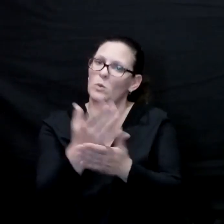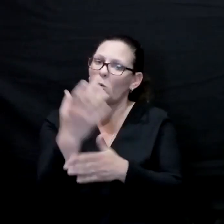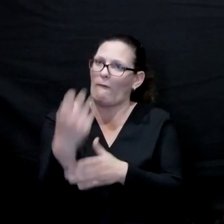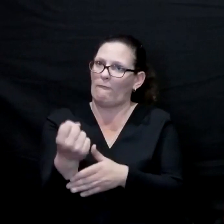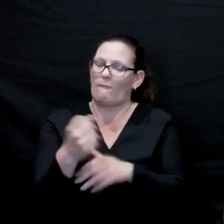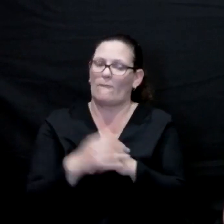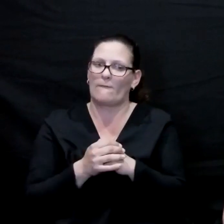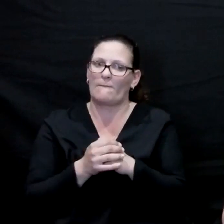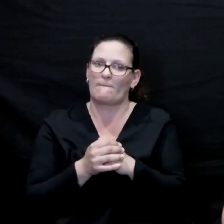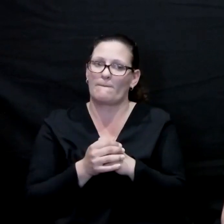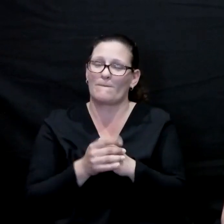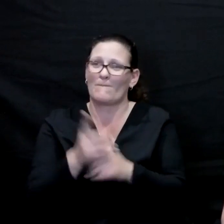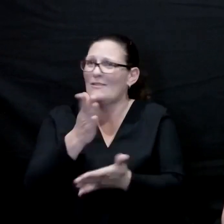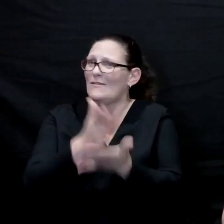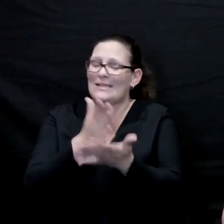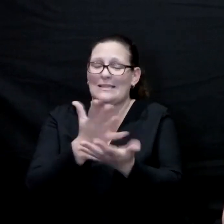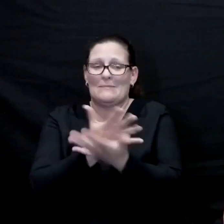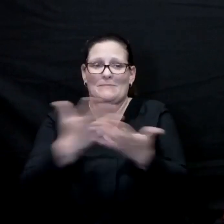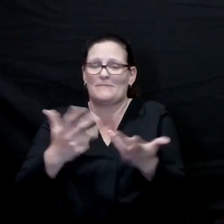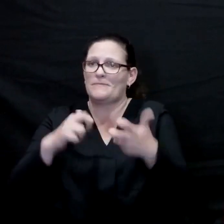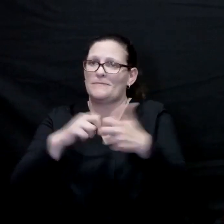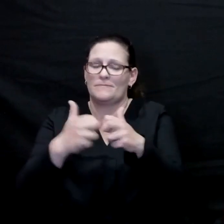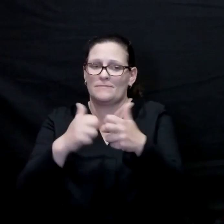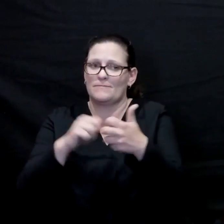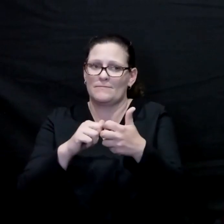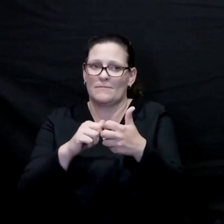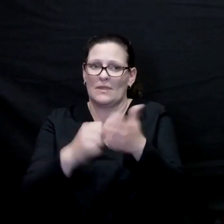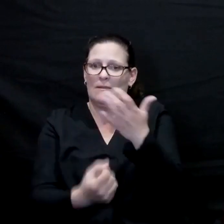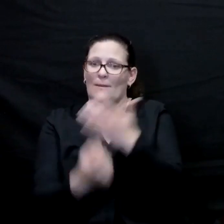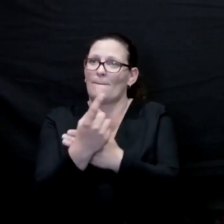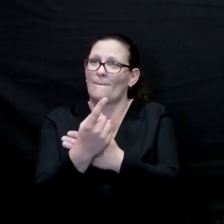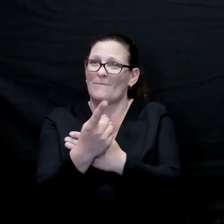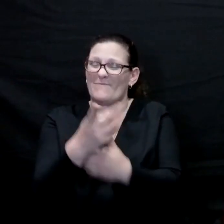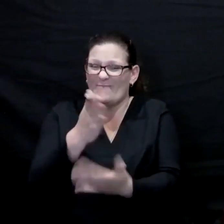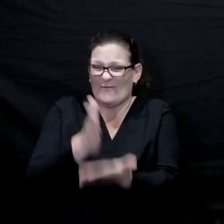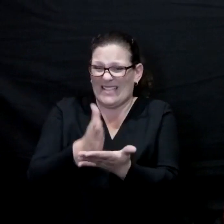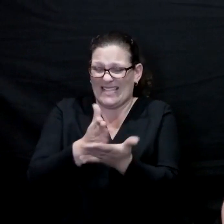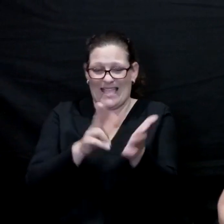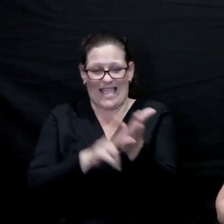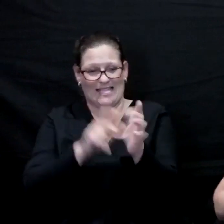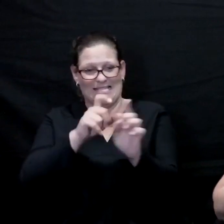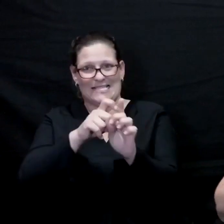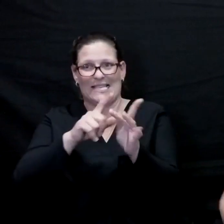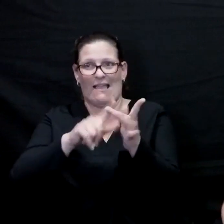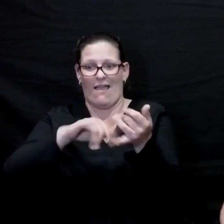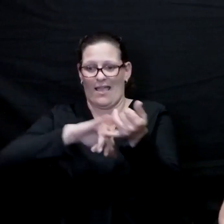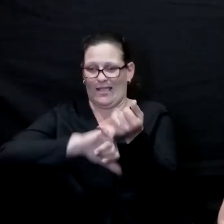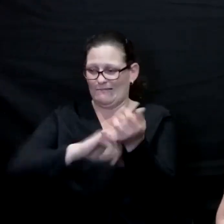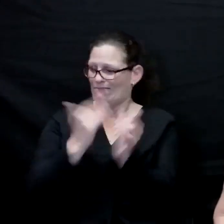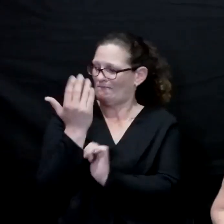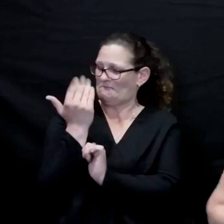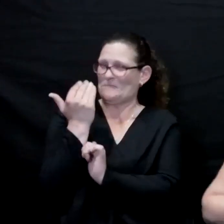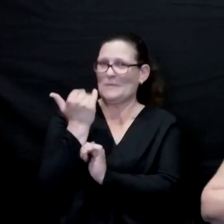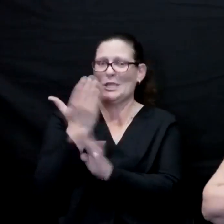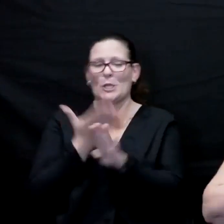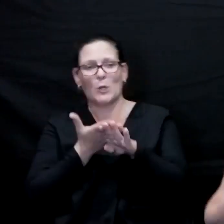the big issue is that the NDIS is like a newborn baby, and it's now 6 years old,